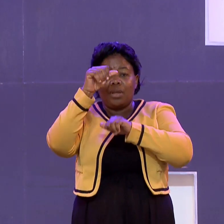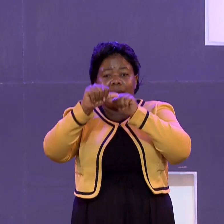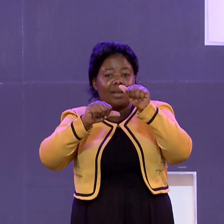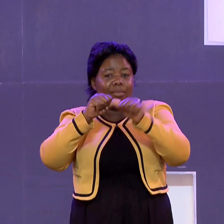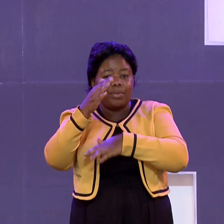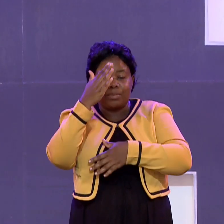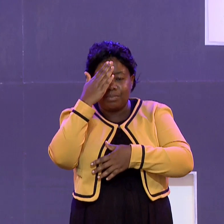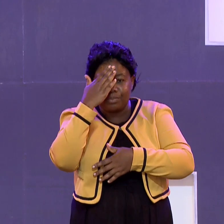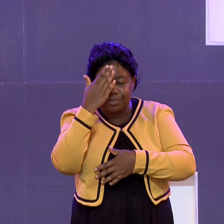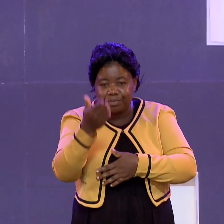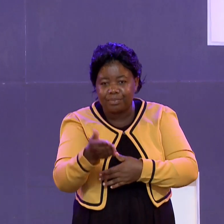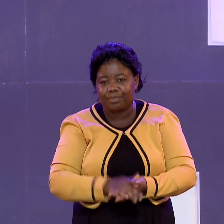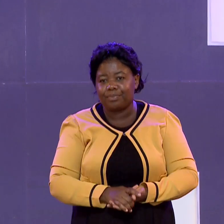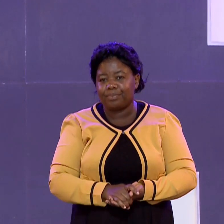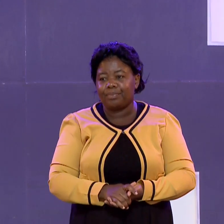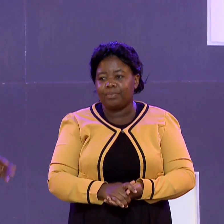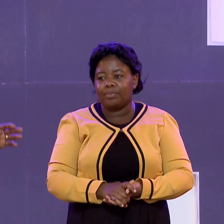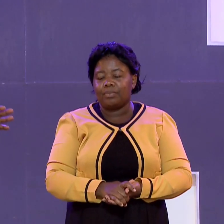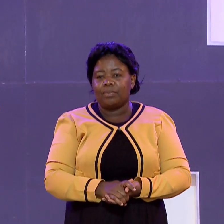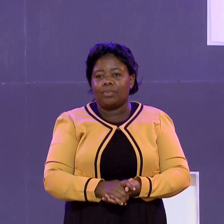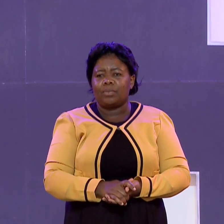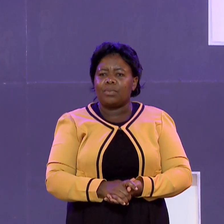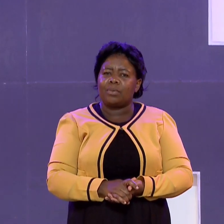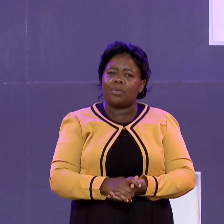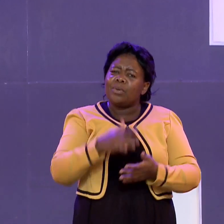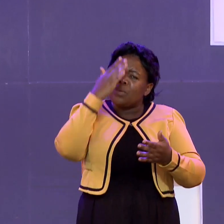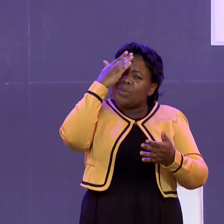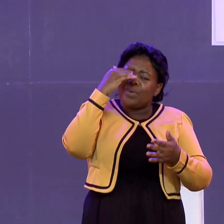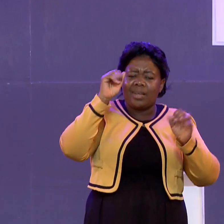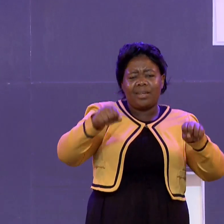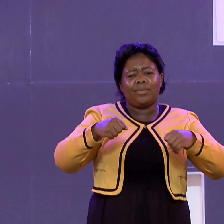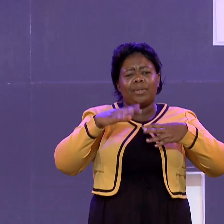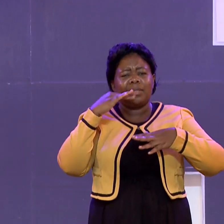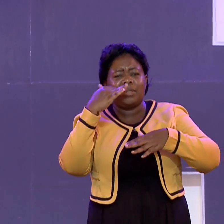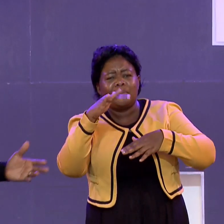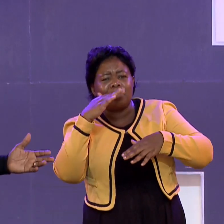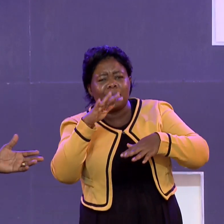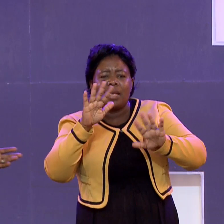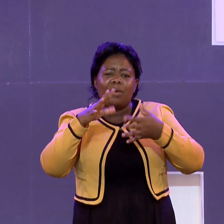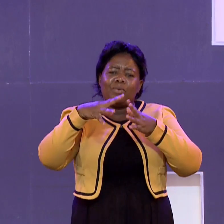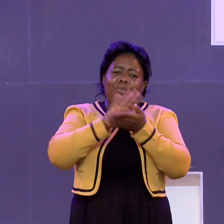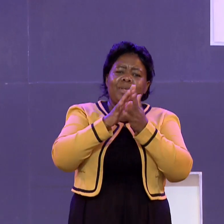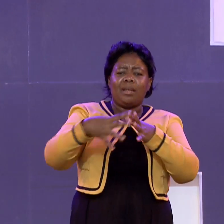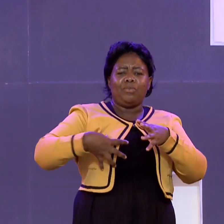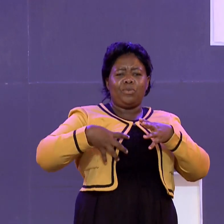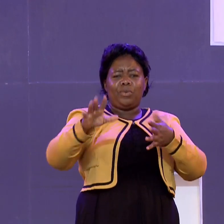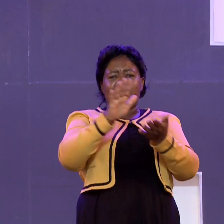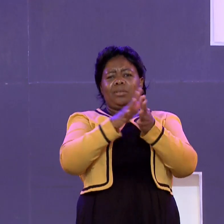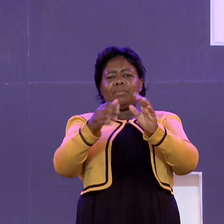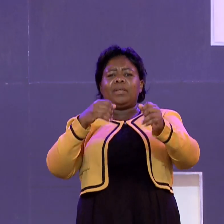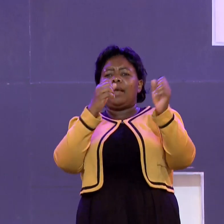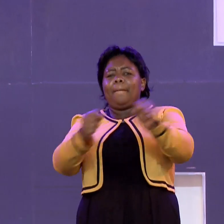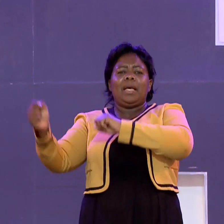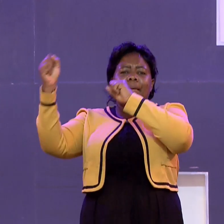omuntu okumanya kubaka buno obwobwetowaze. Why don't we just talk about how to prosper and how to be a powerful minister and how to be